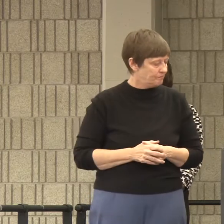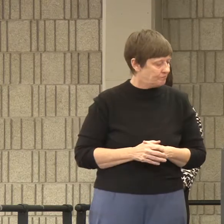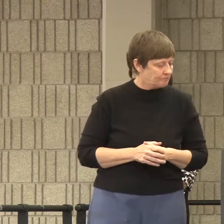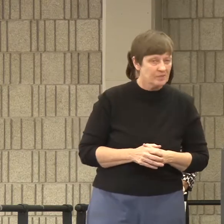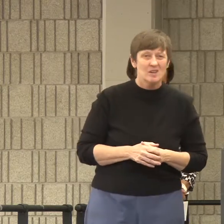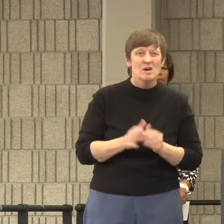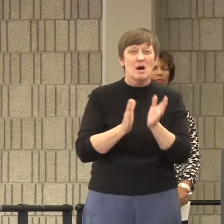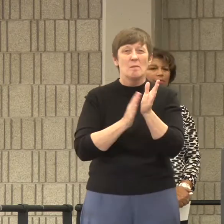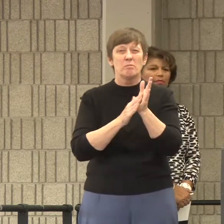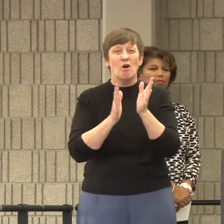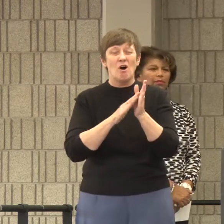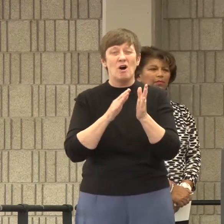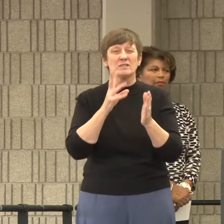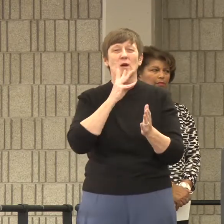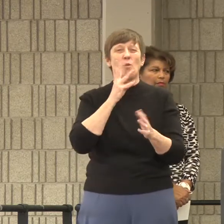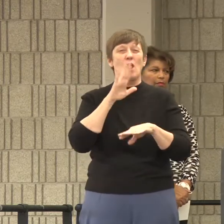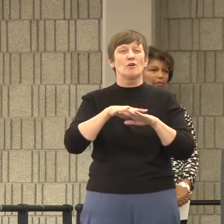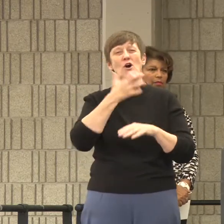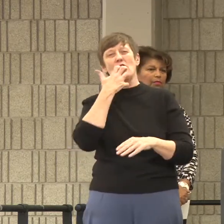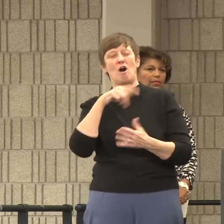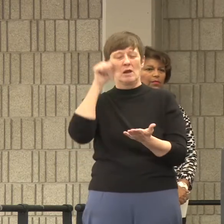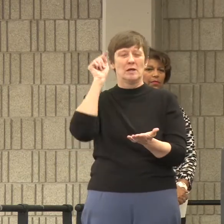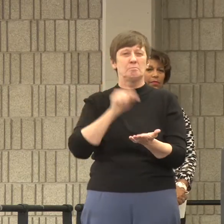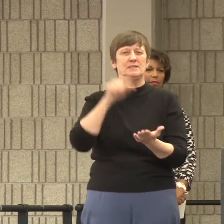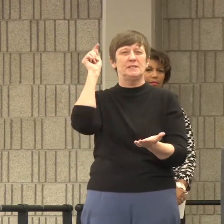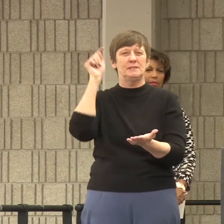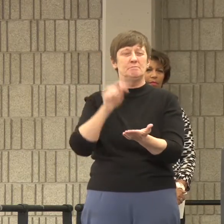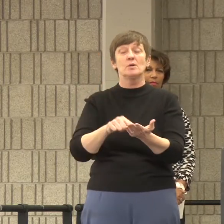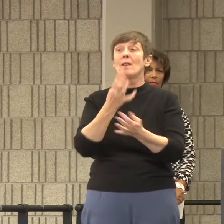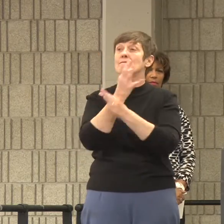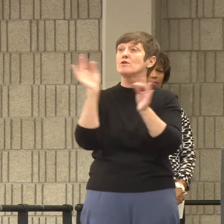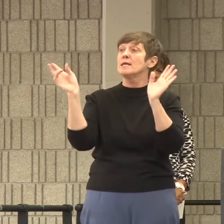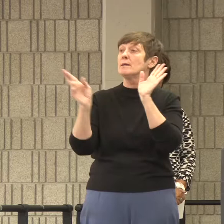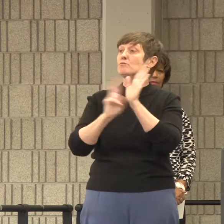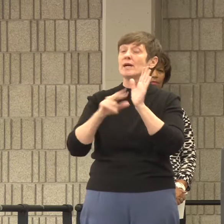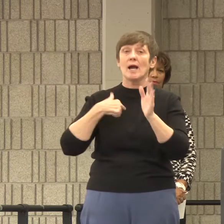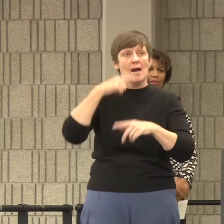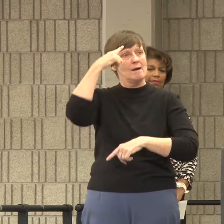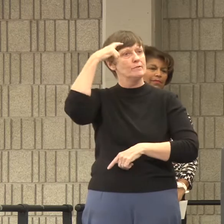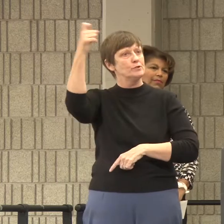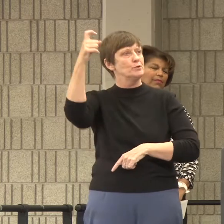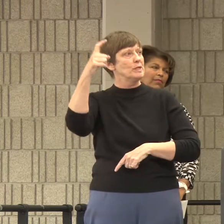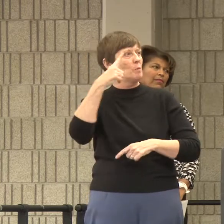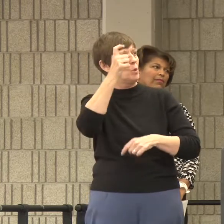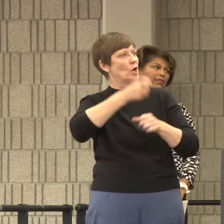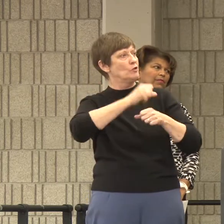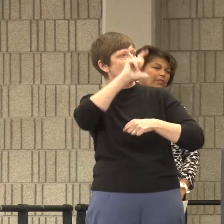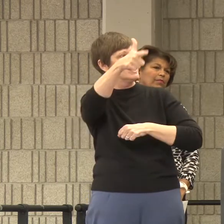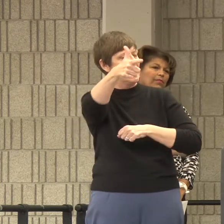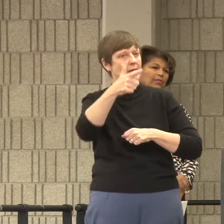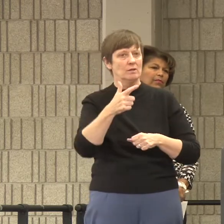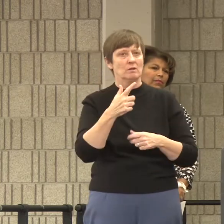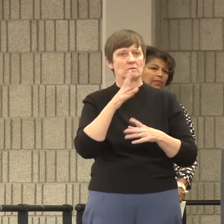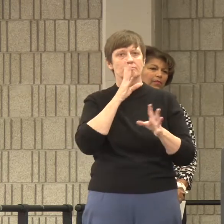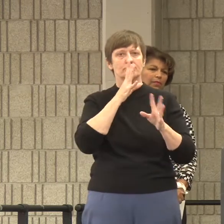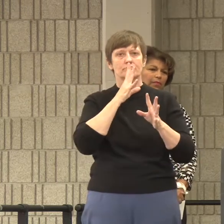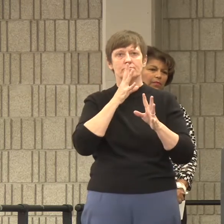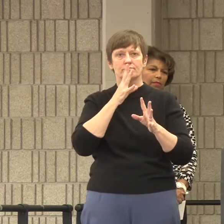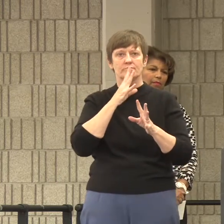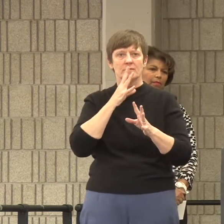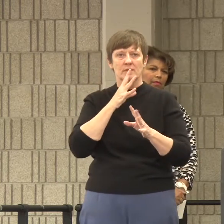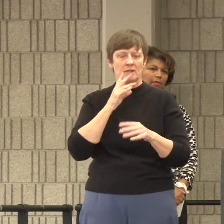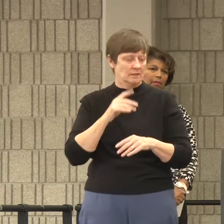like water on a hot skillet. Let freedom ring, I have a dream, and 100 years later are uttered in hypnotizing clusters, incantatory but